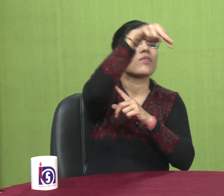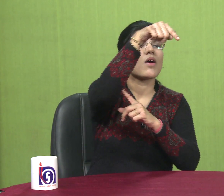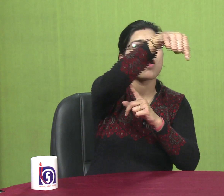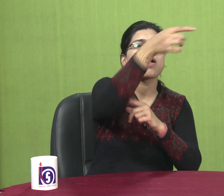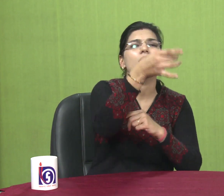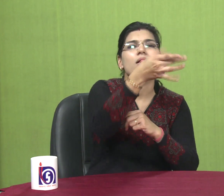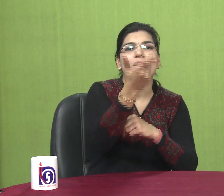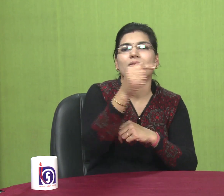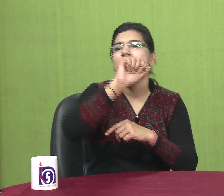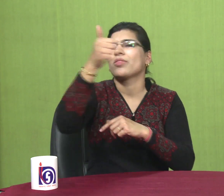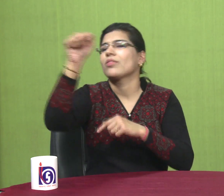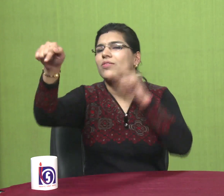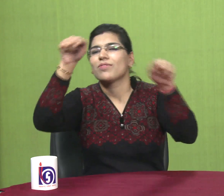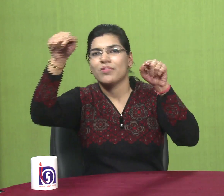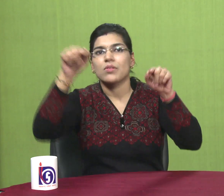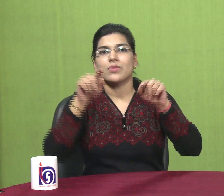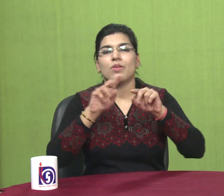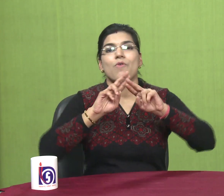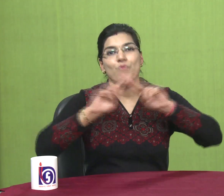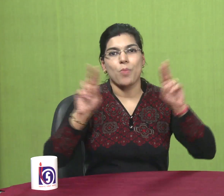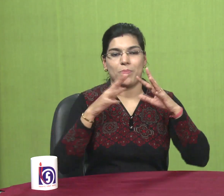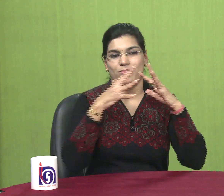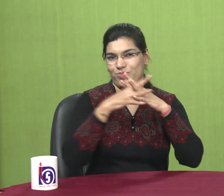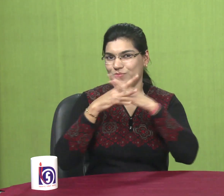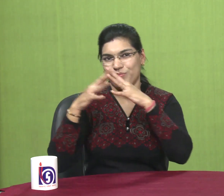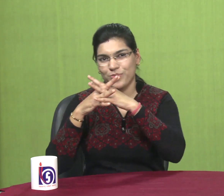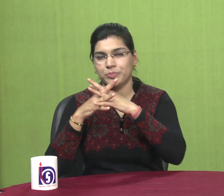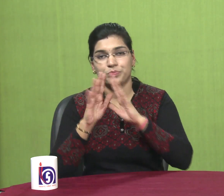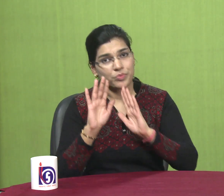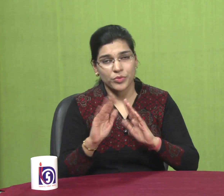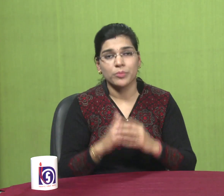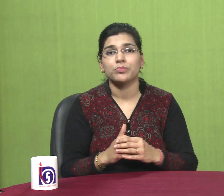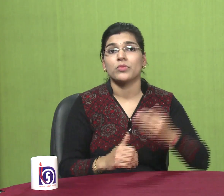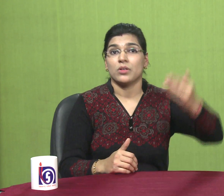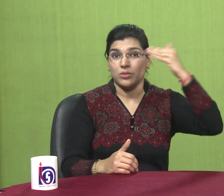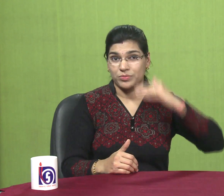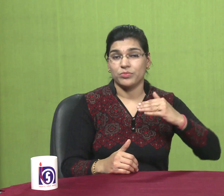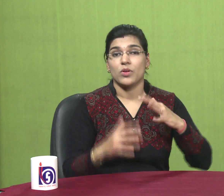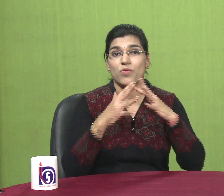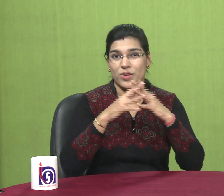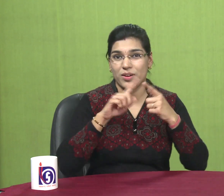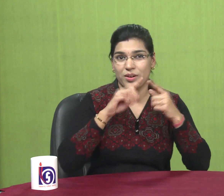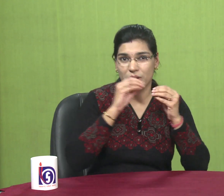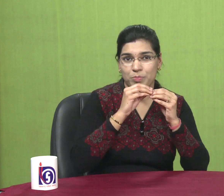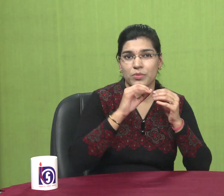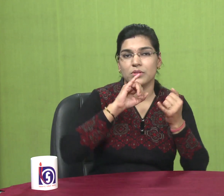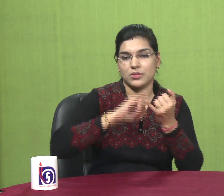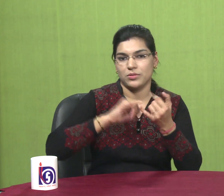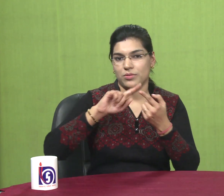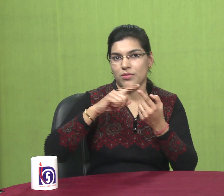is www. So whenever you want to access information regarding any institute, you